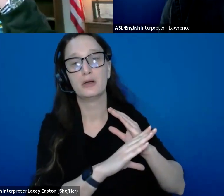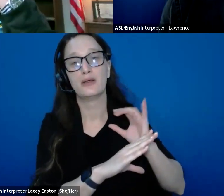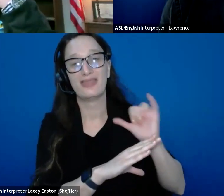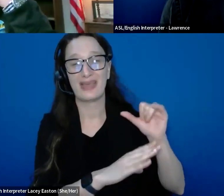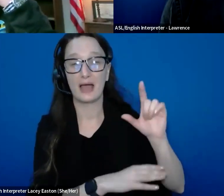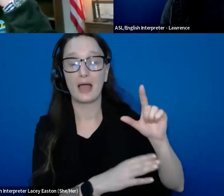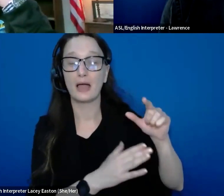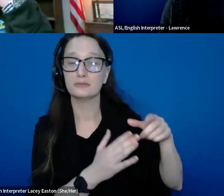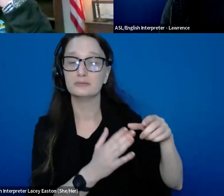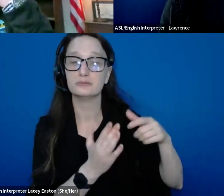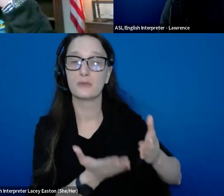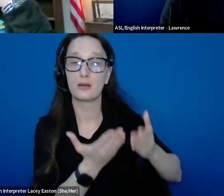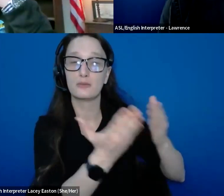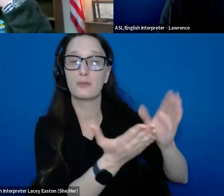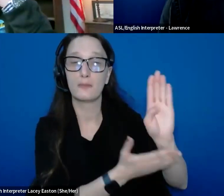is requiring any